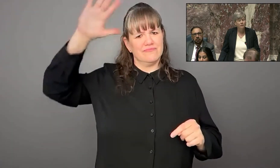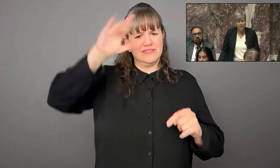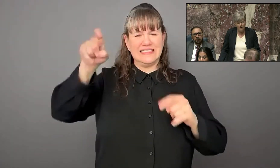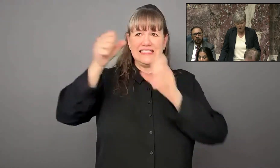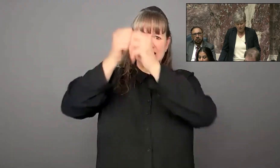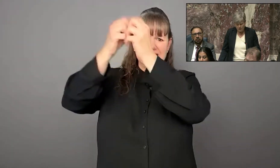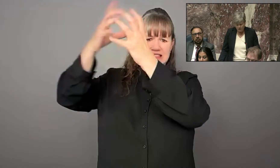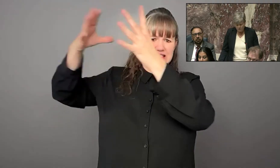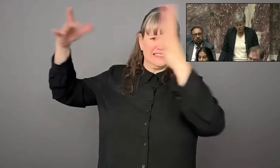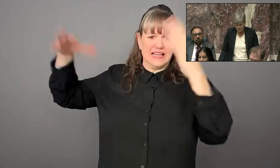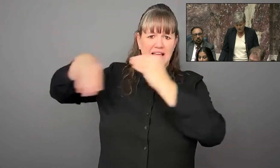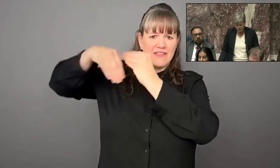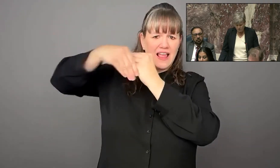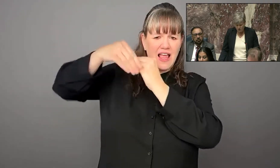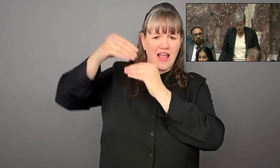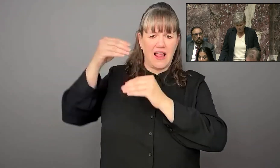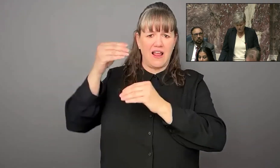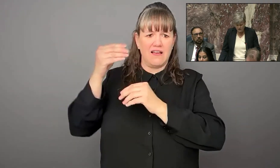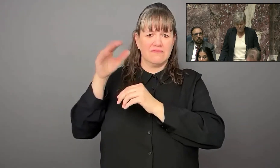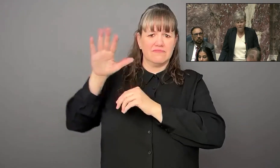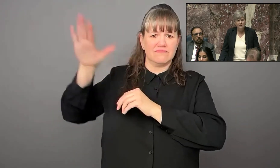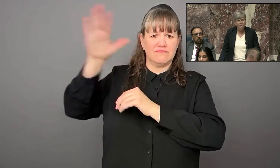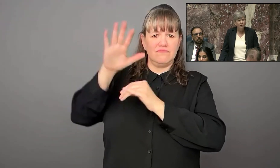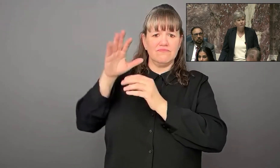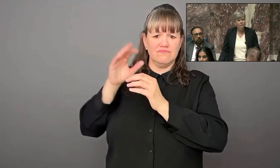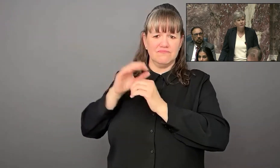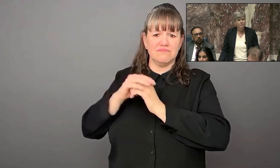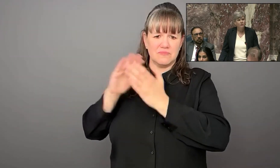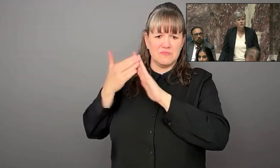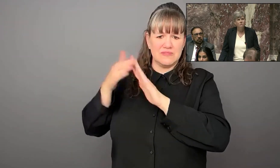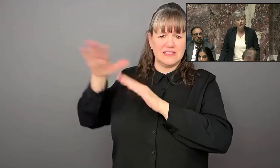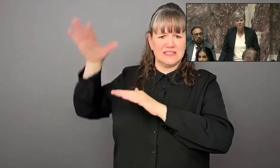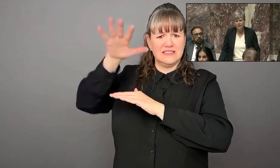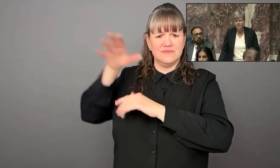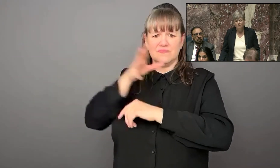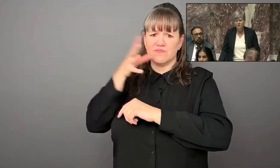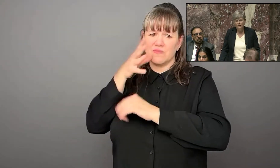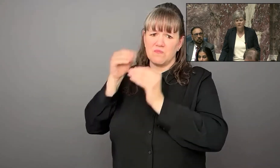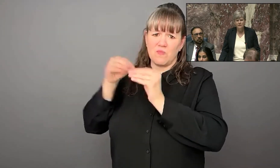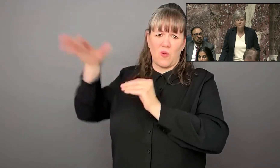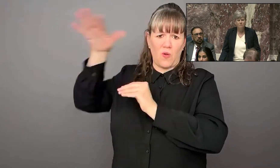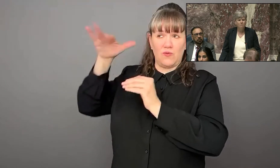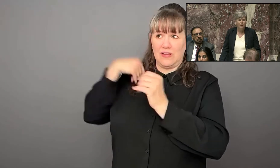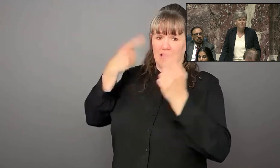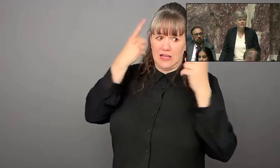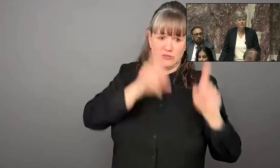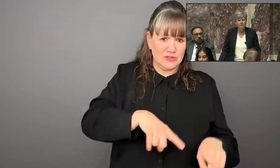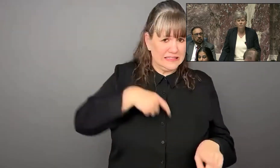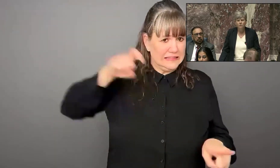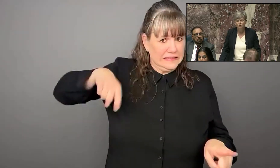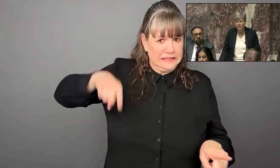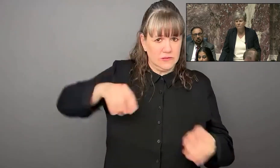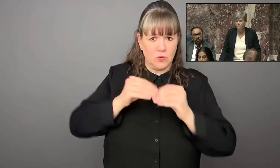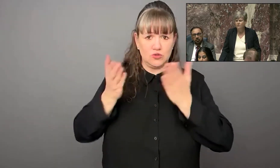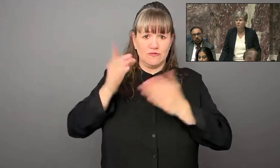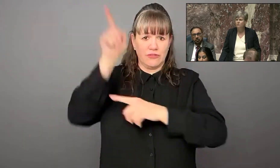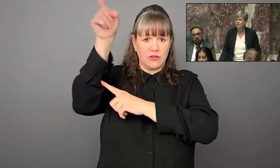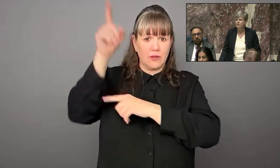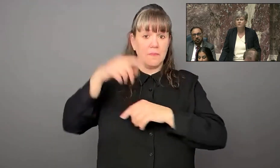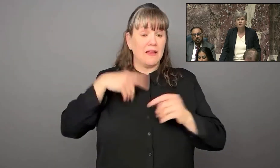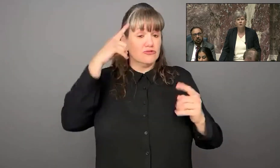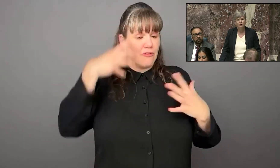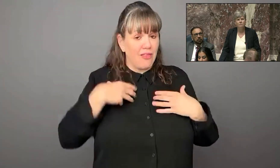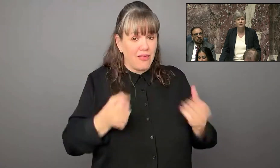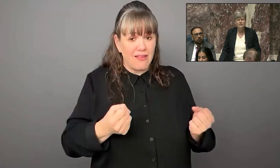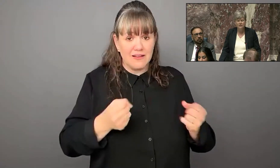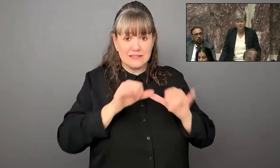more. Mr. Speaker, we know that it's very difficult for people to navigate the mental health system, and that people who live in the North and live